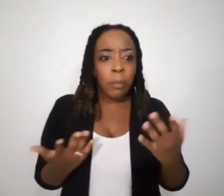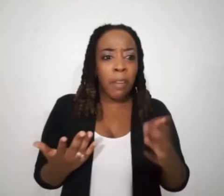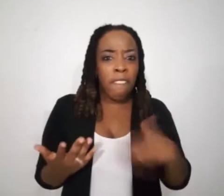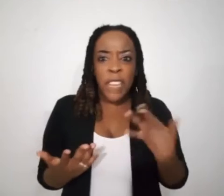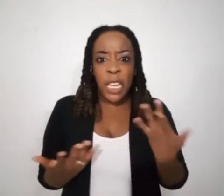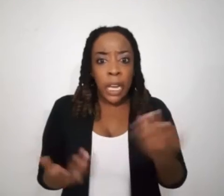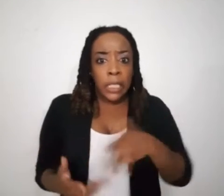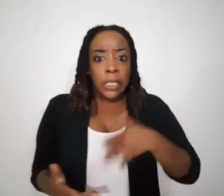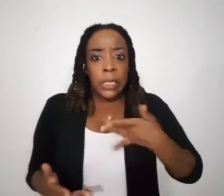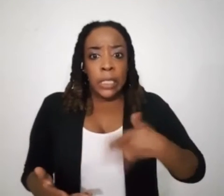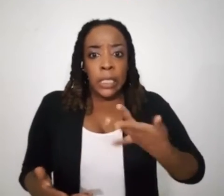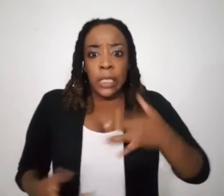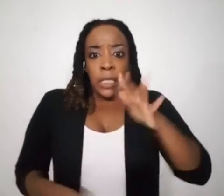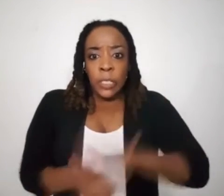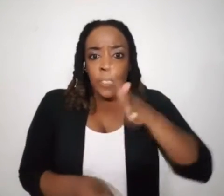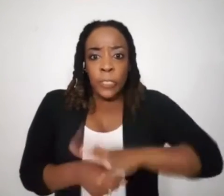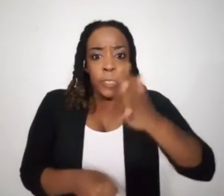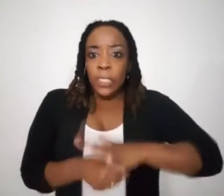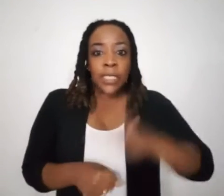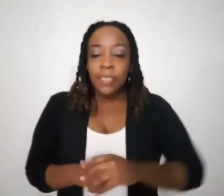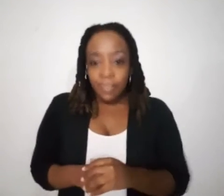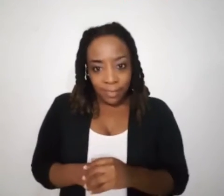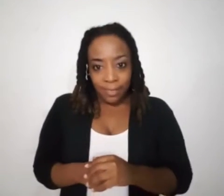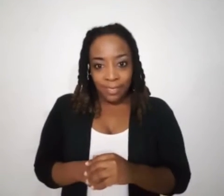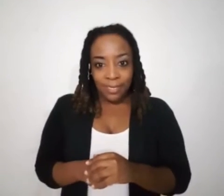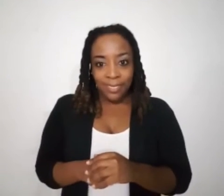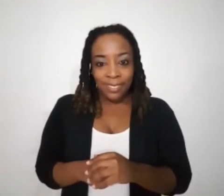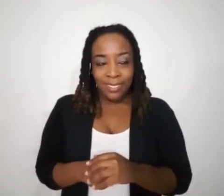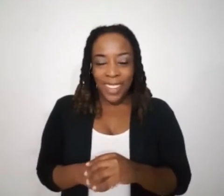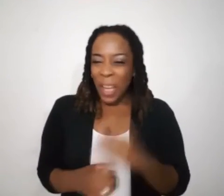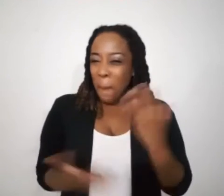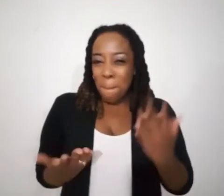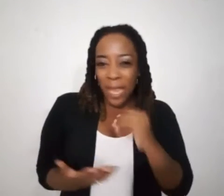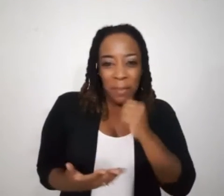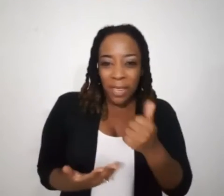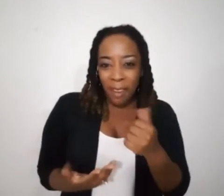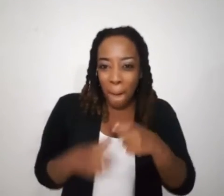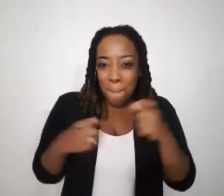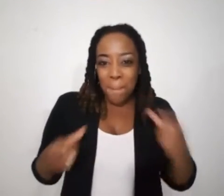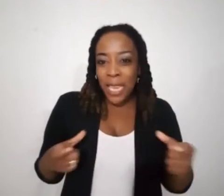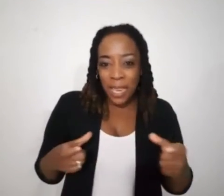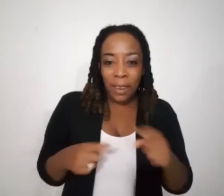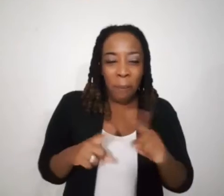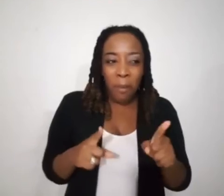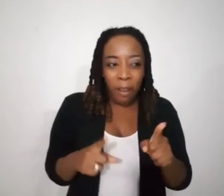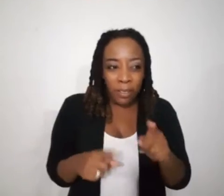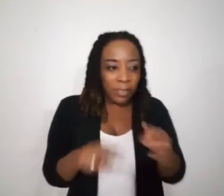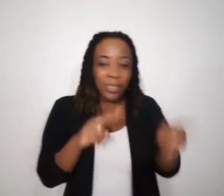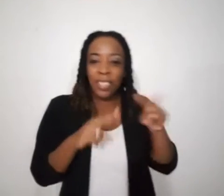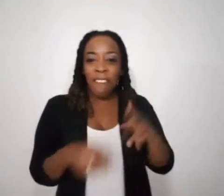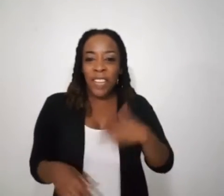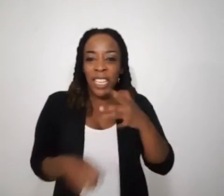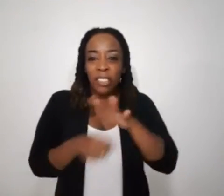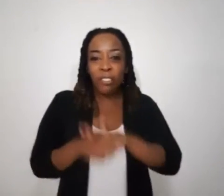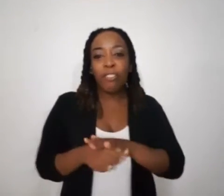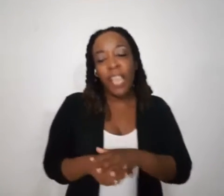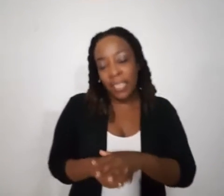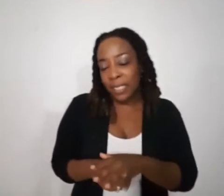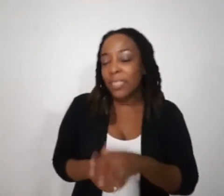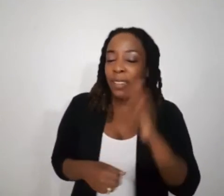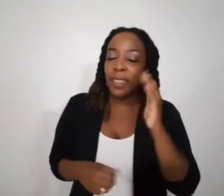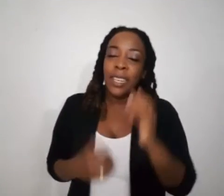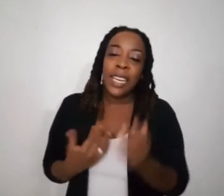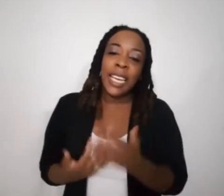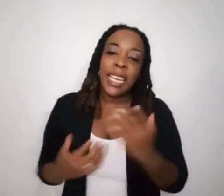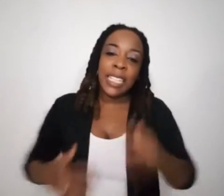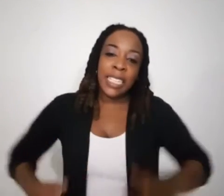way. So if you don't have good sleep and good rest, you will be more irritable